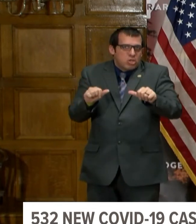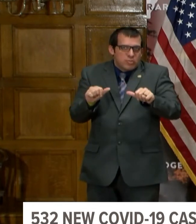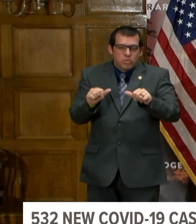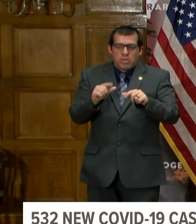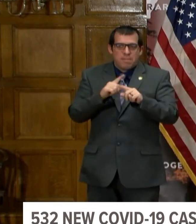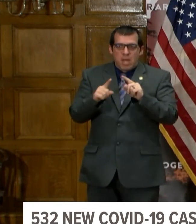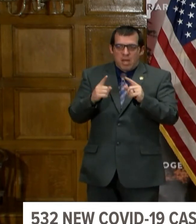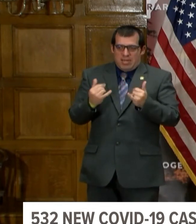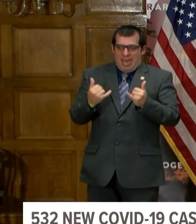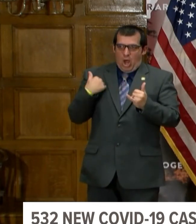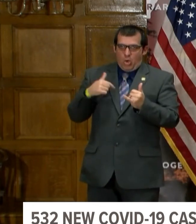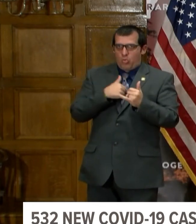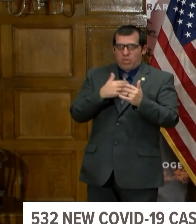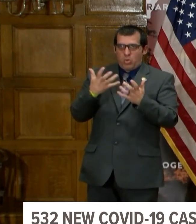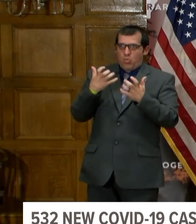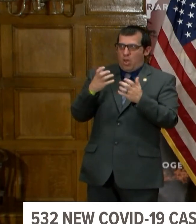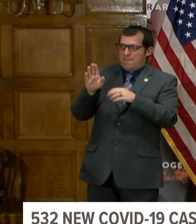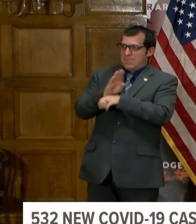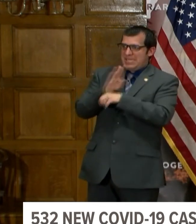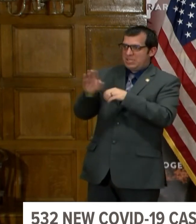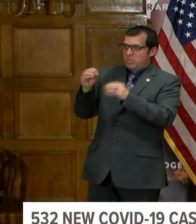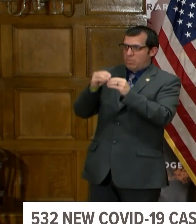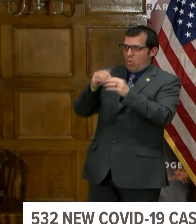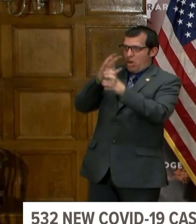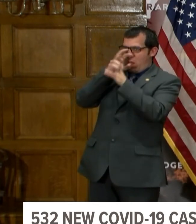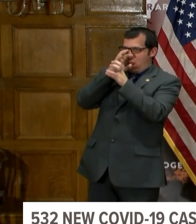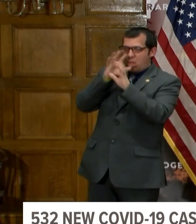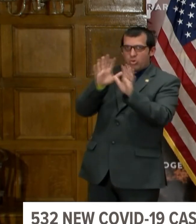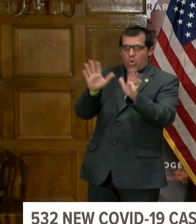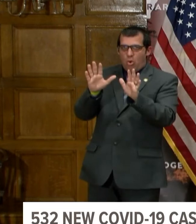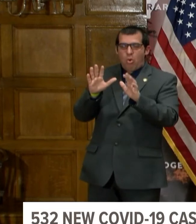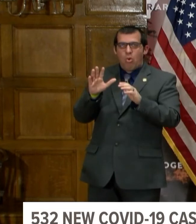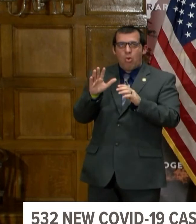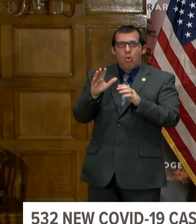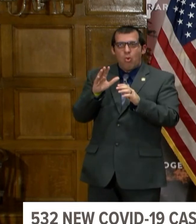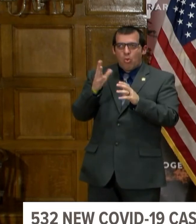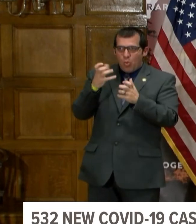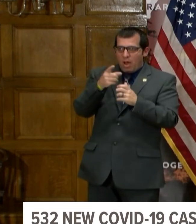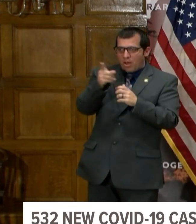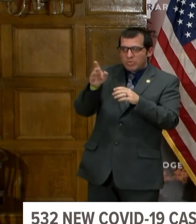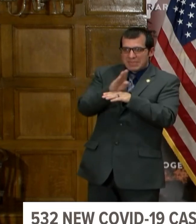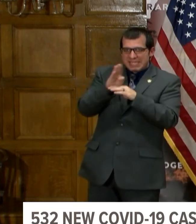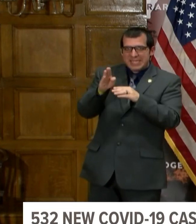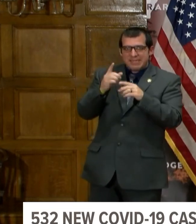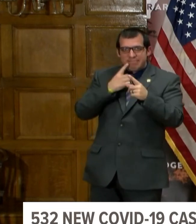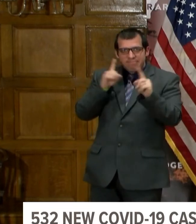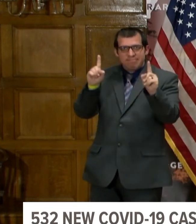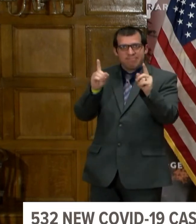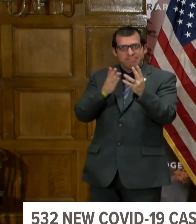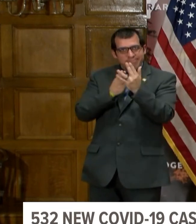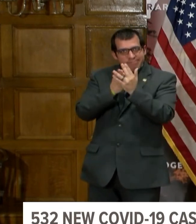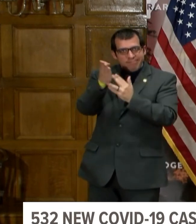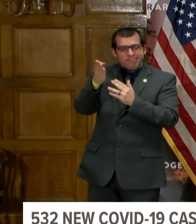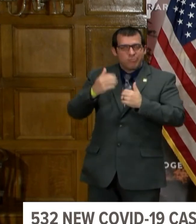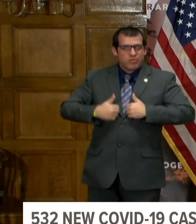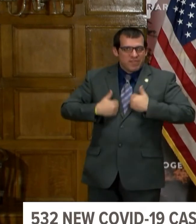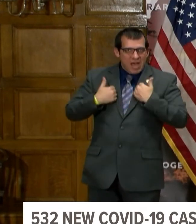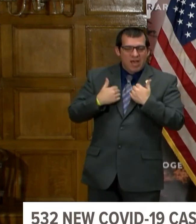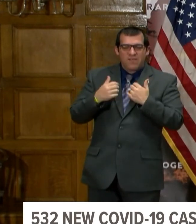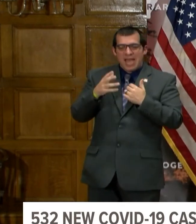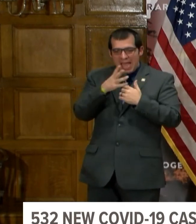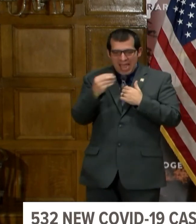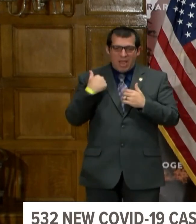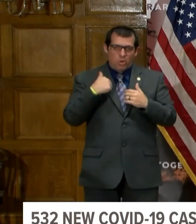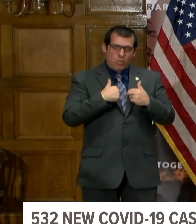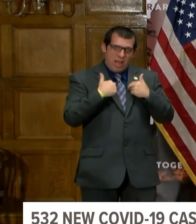more restrictions on businesses. We're looking at ways that businesses can survive, but that we can be healthy and we